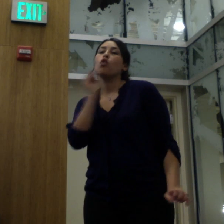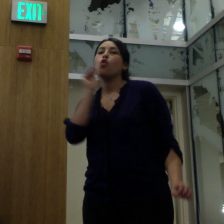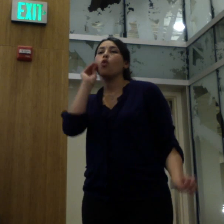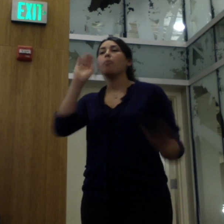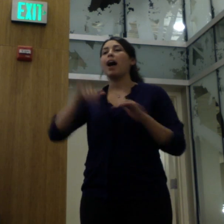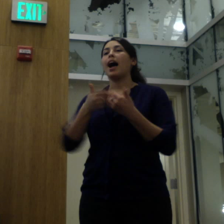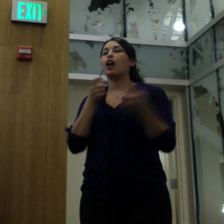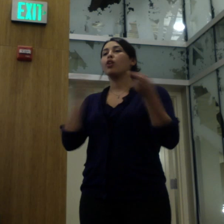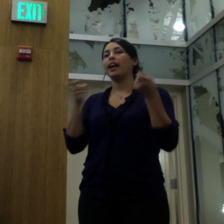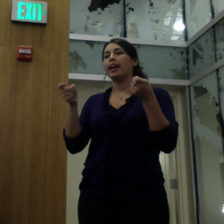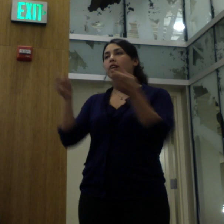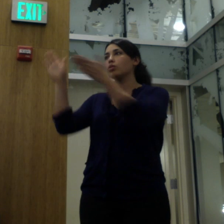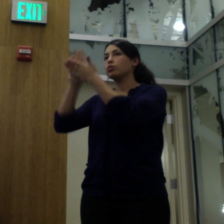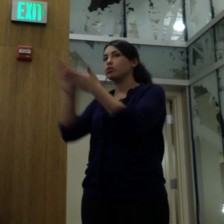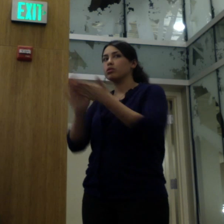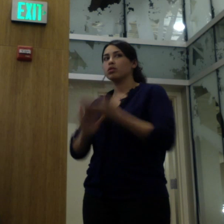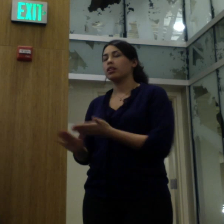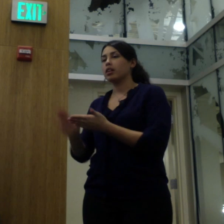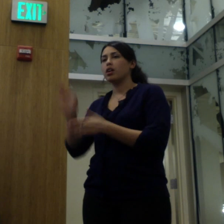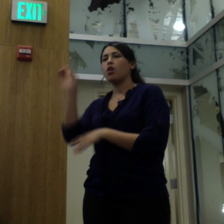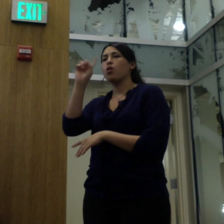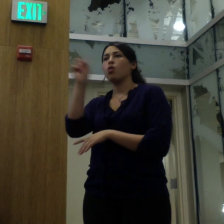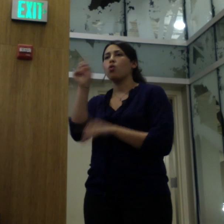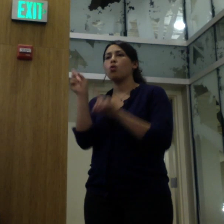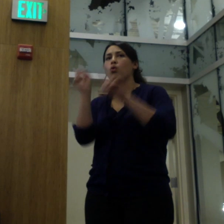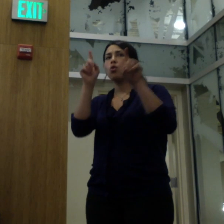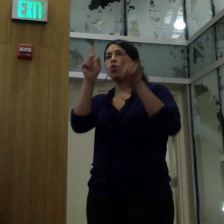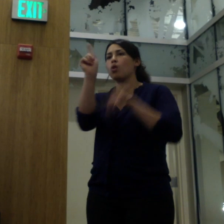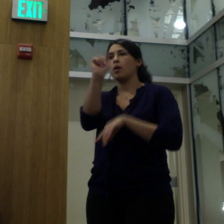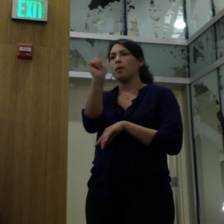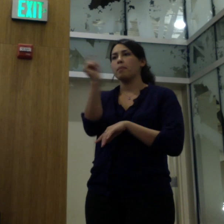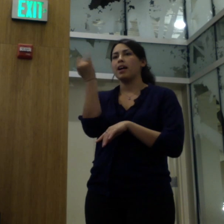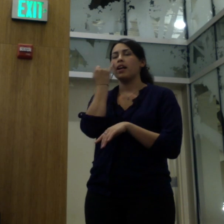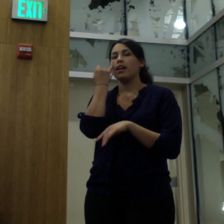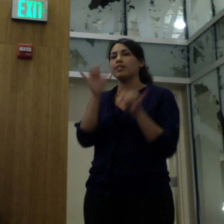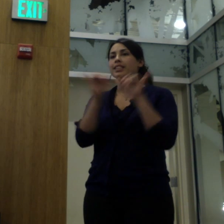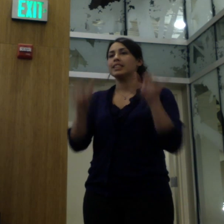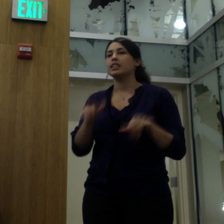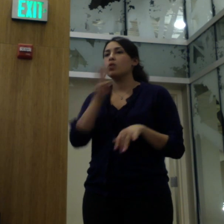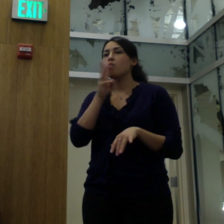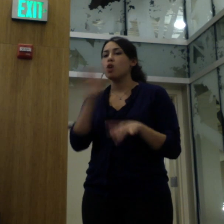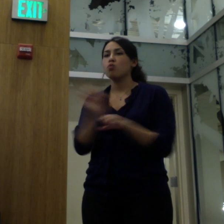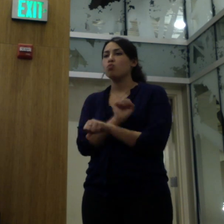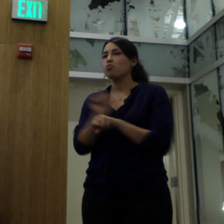handle sanitation? Where are you going to go to the bathroom if the water system isn't working?